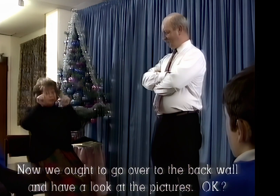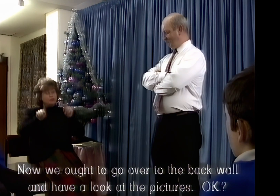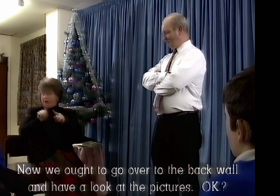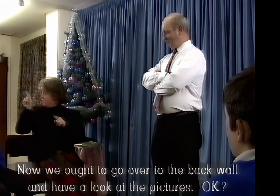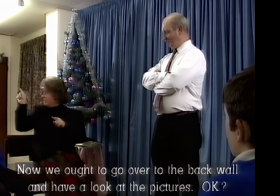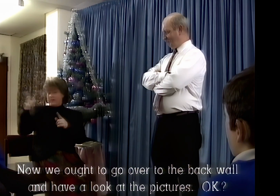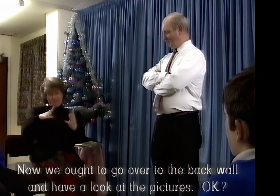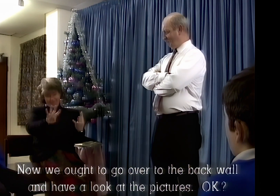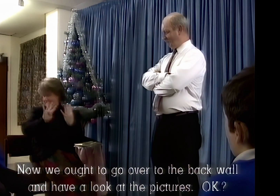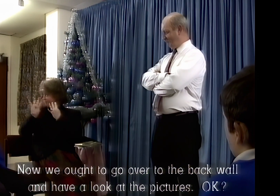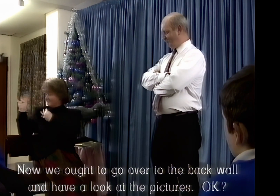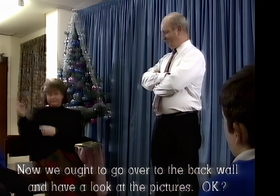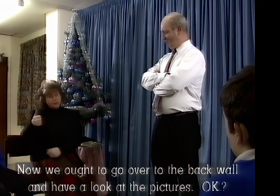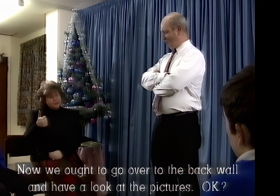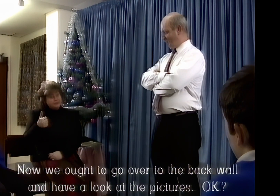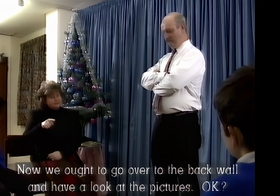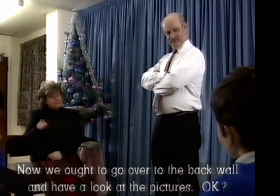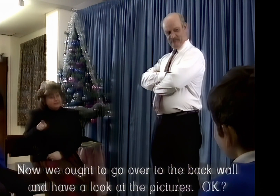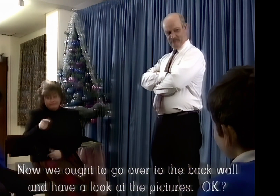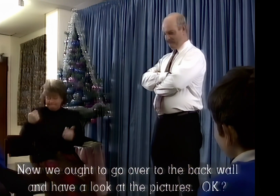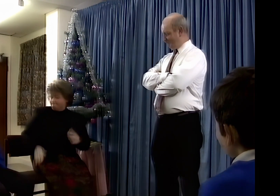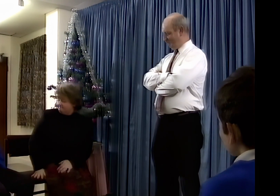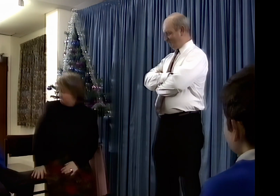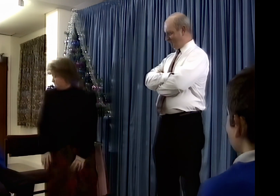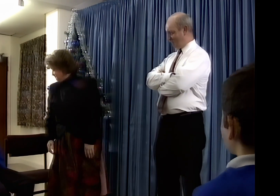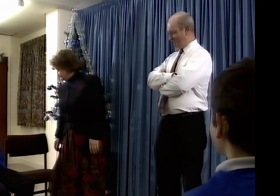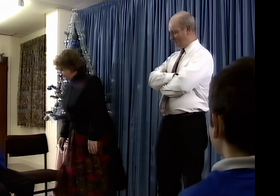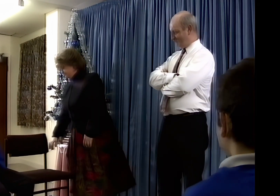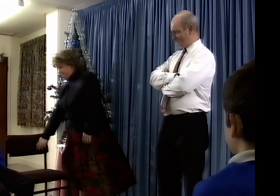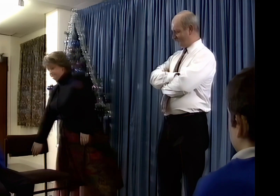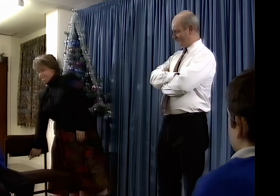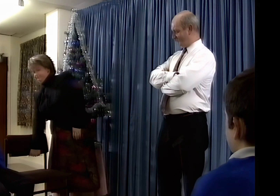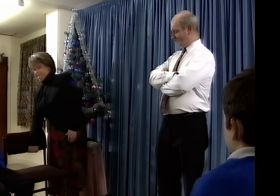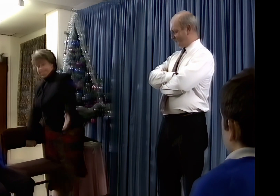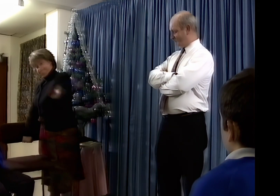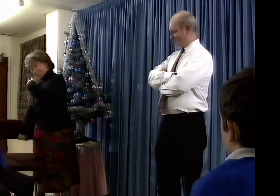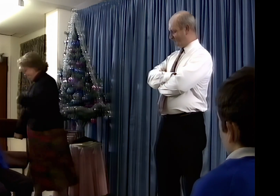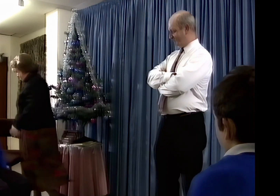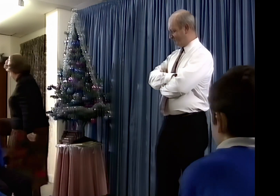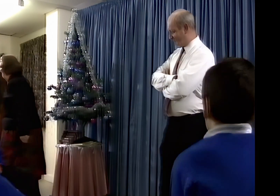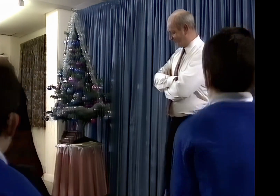go over to the back wall and have a look at the pictures, all right? Okay, come on then.